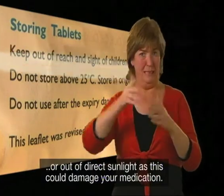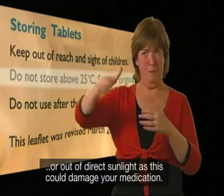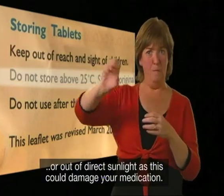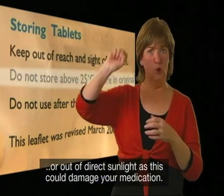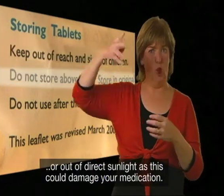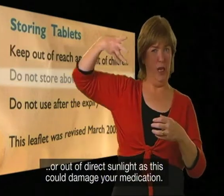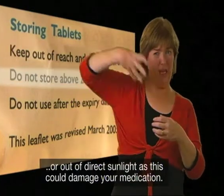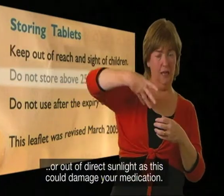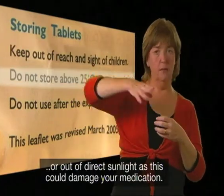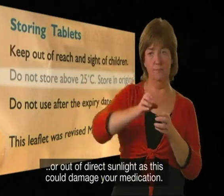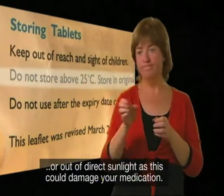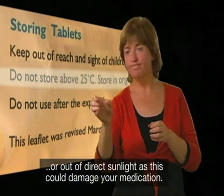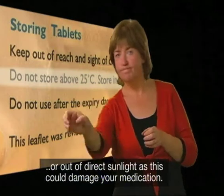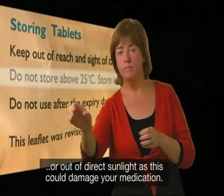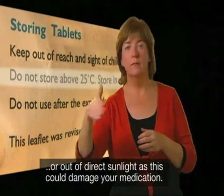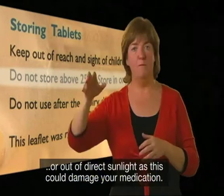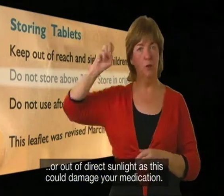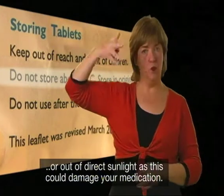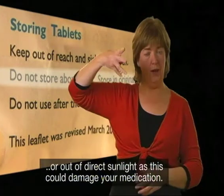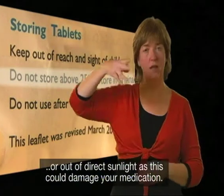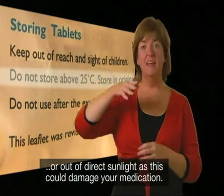of direct sunlight, as this could damage your medication.